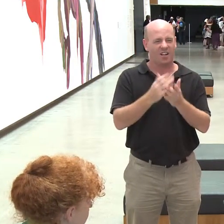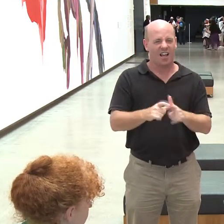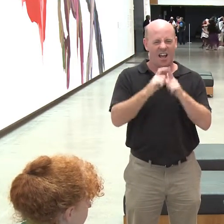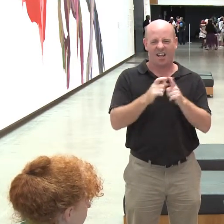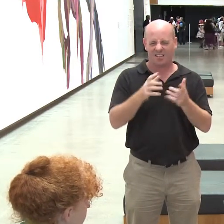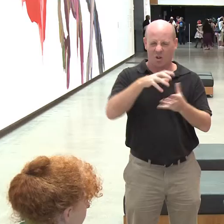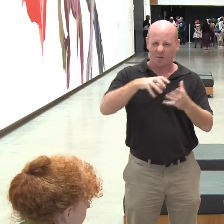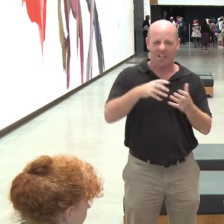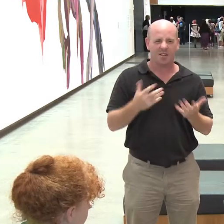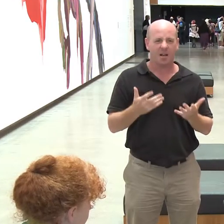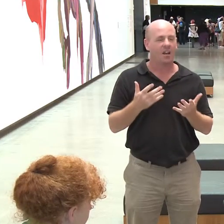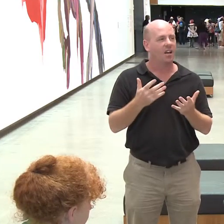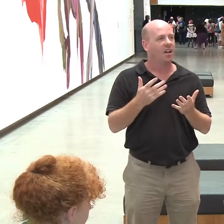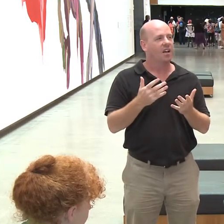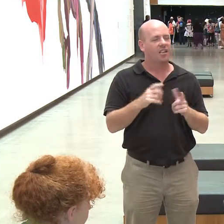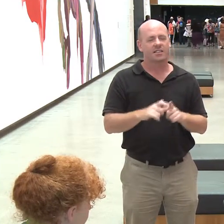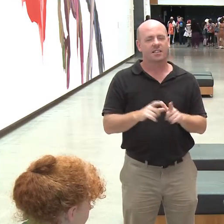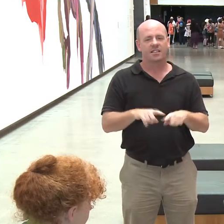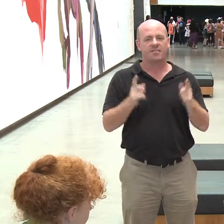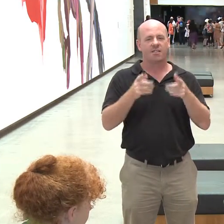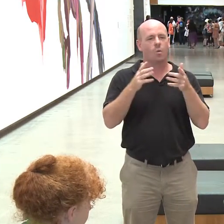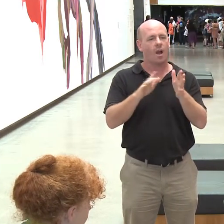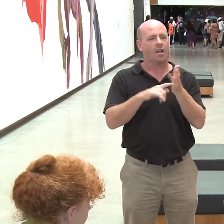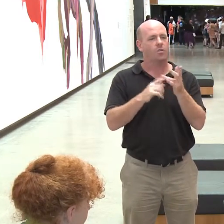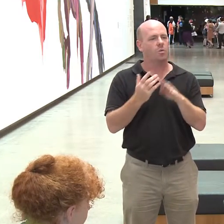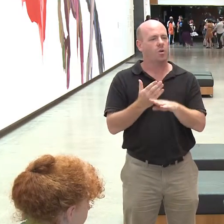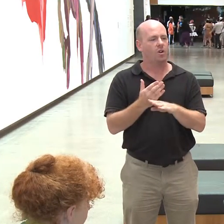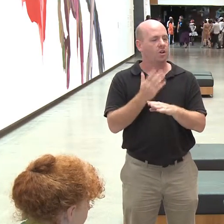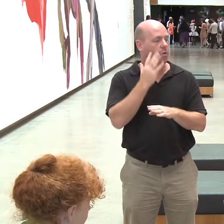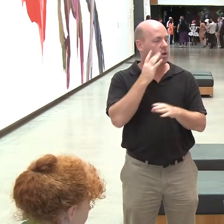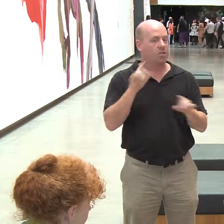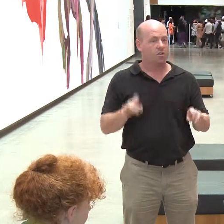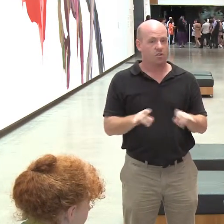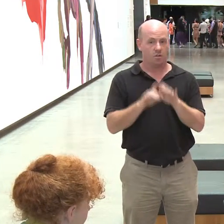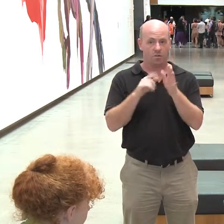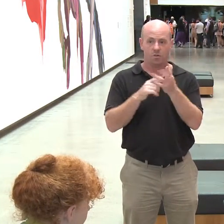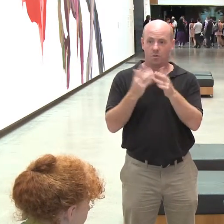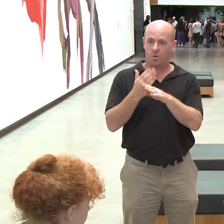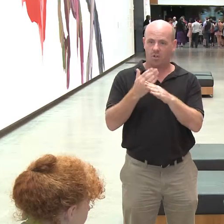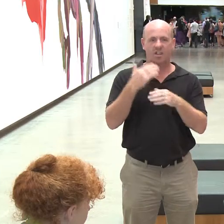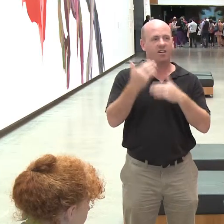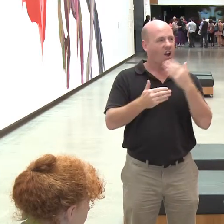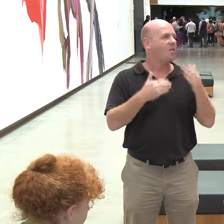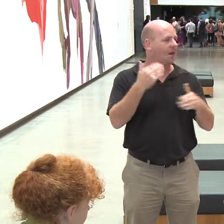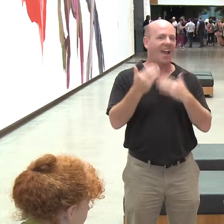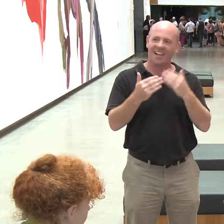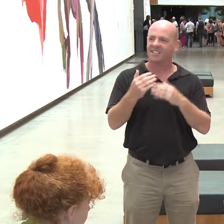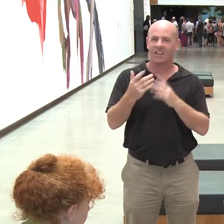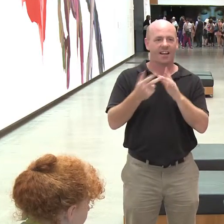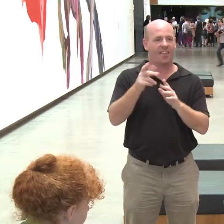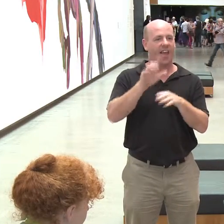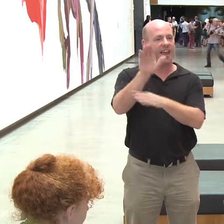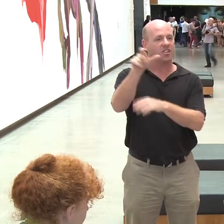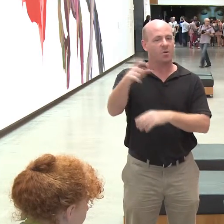complicated. But it is a different way of working where you're pretty used to actually just working at your own pace. But it was